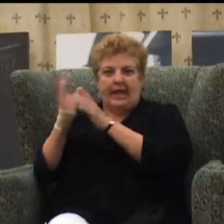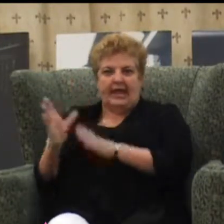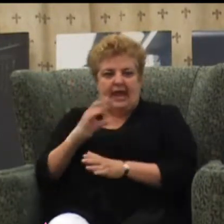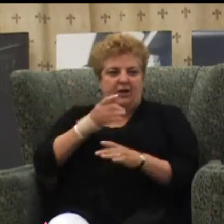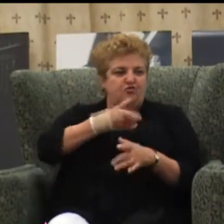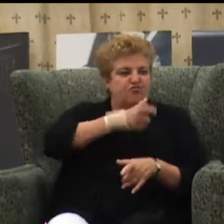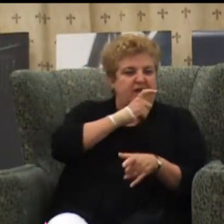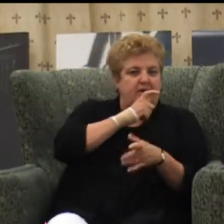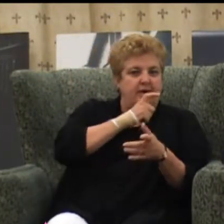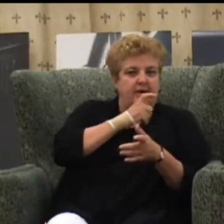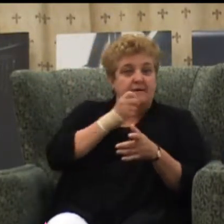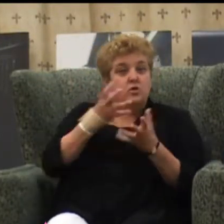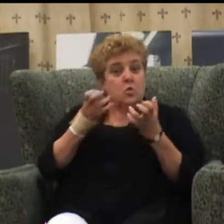Alcoholics Anonymous.